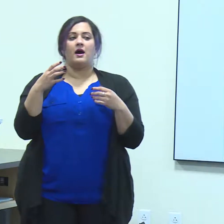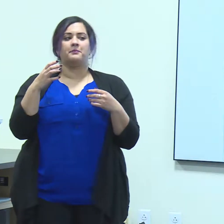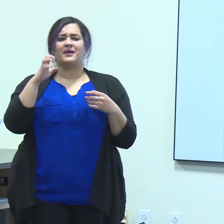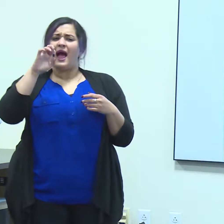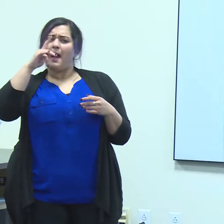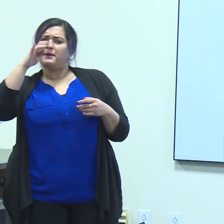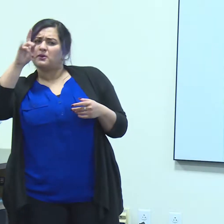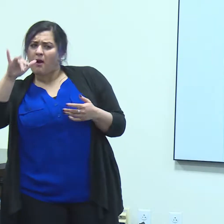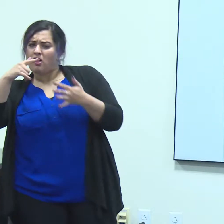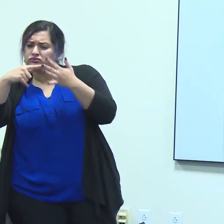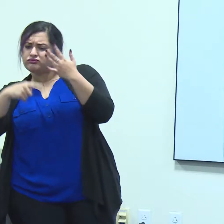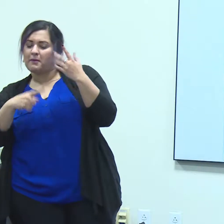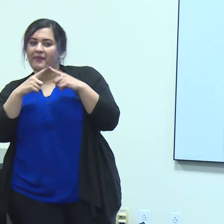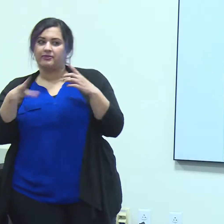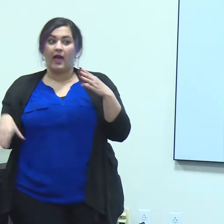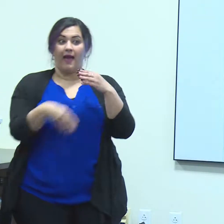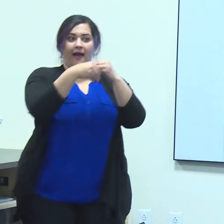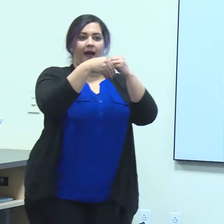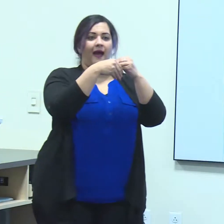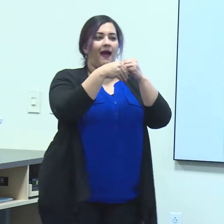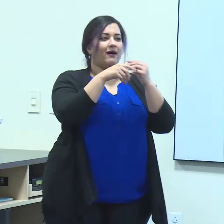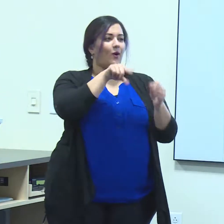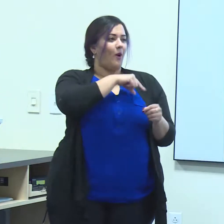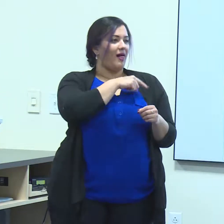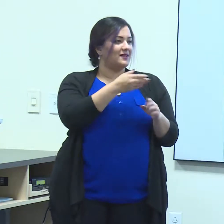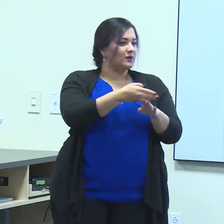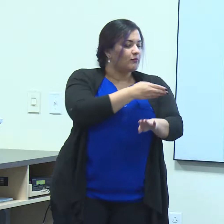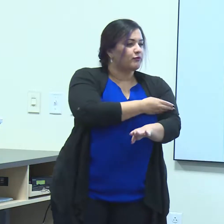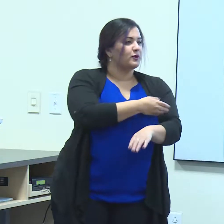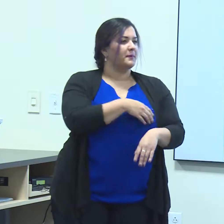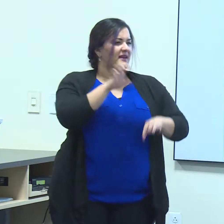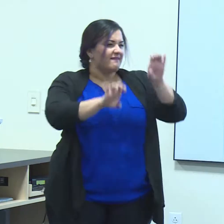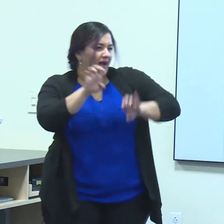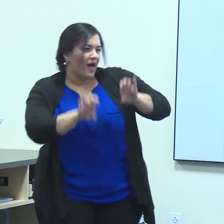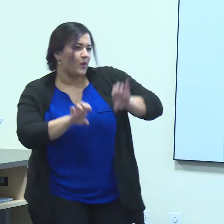epidemiology also, but they added the quality improvement and evaluation of that.